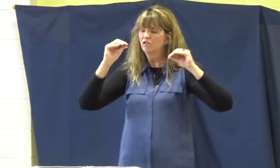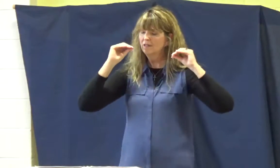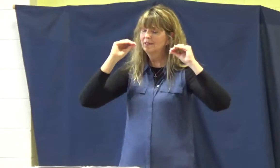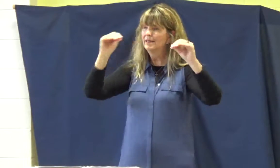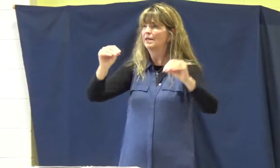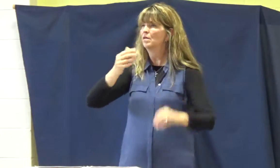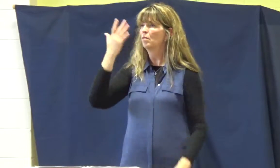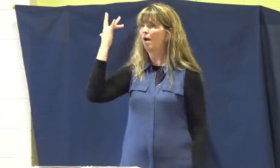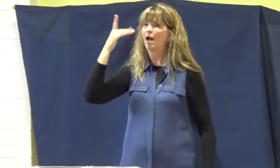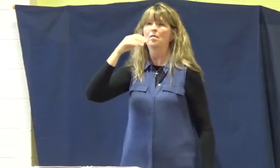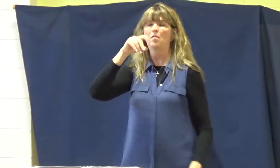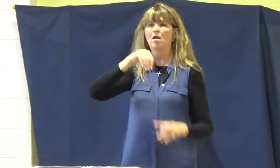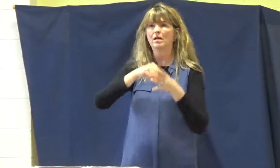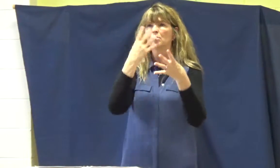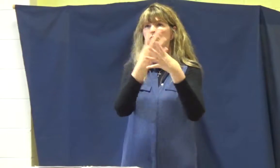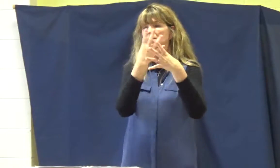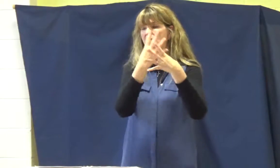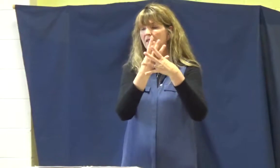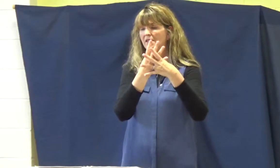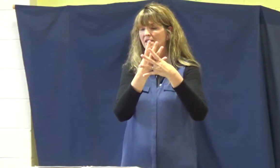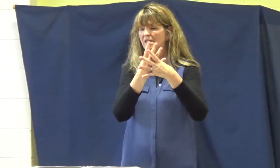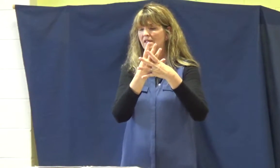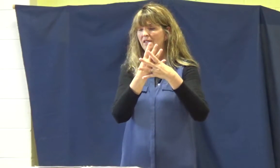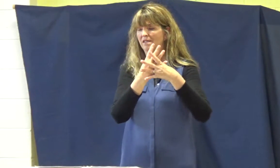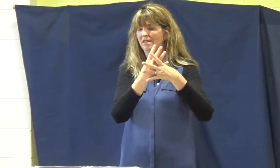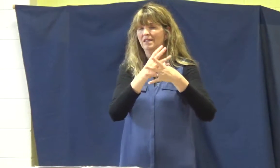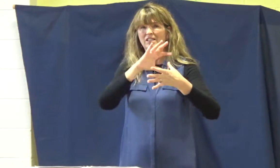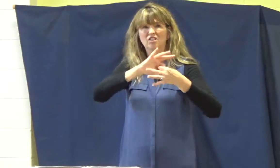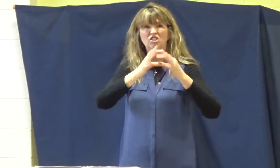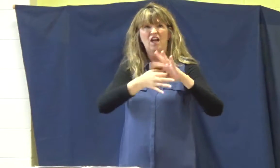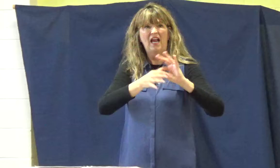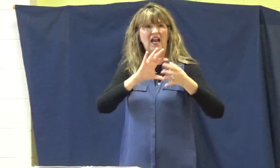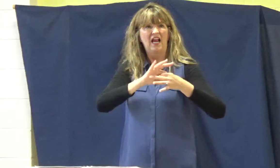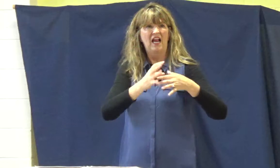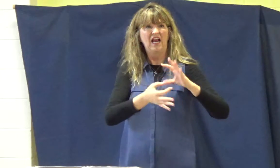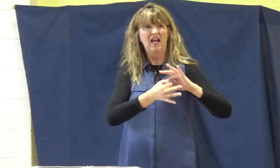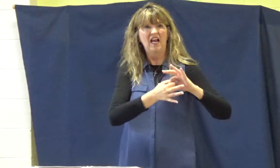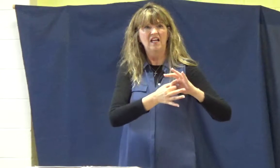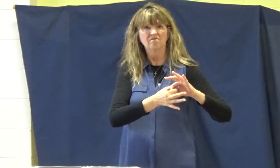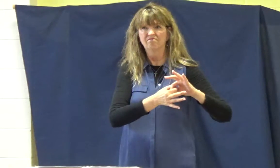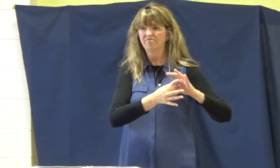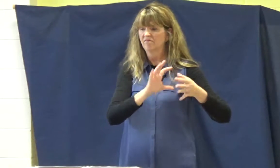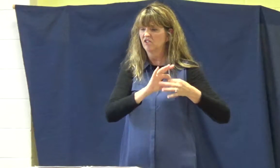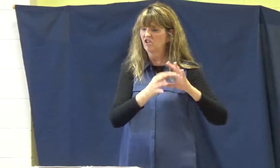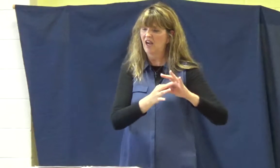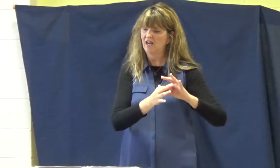in his preaching and teaching. Because Paul was in prison at this time, in chains.